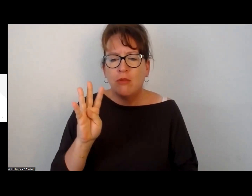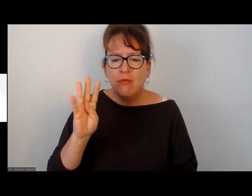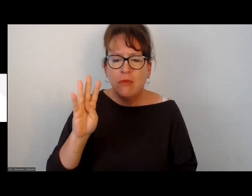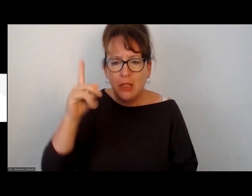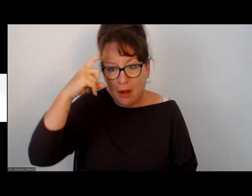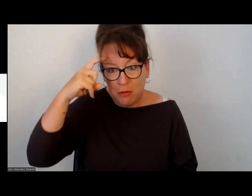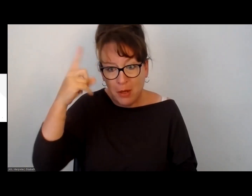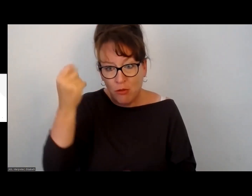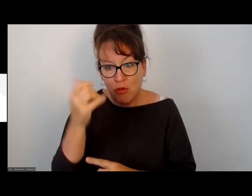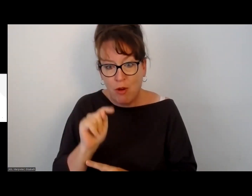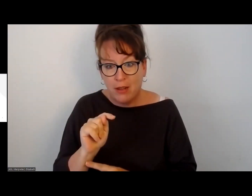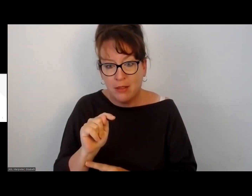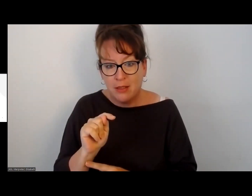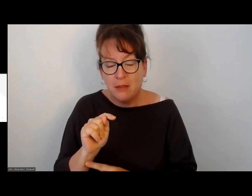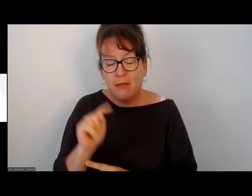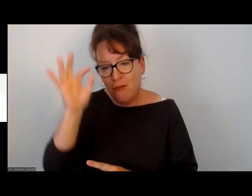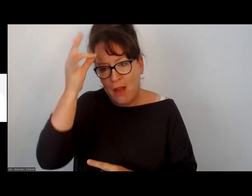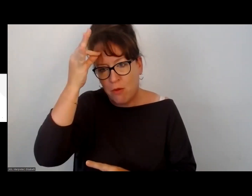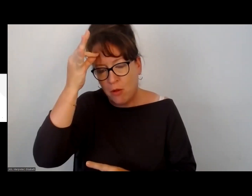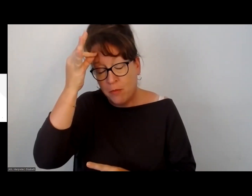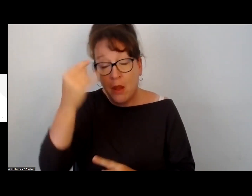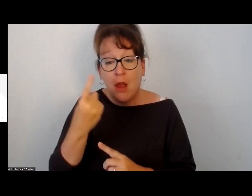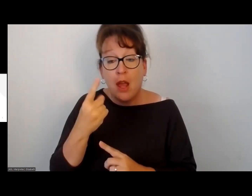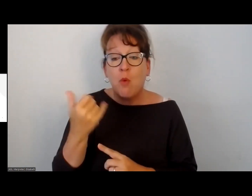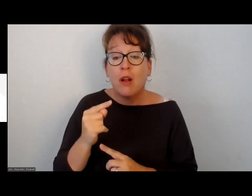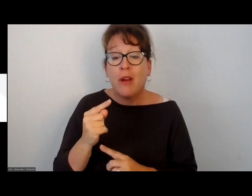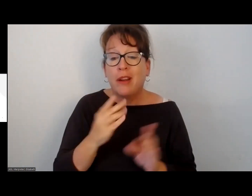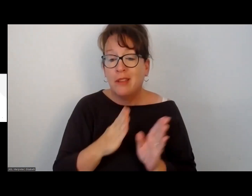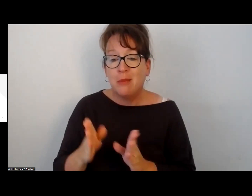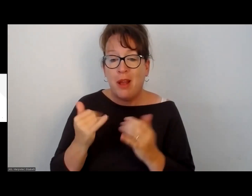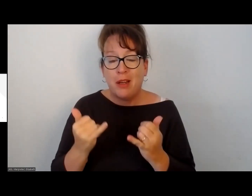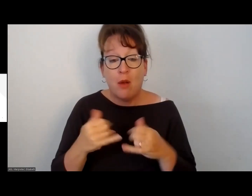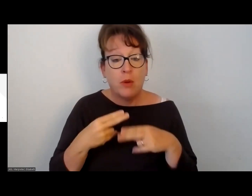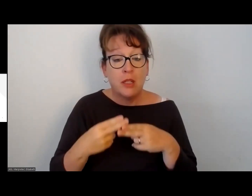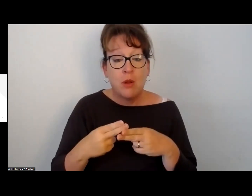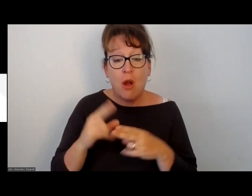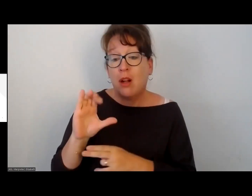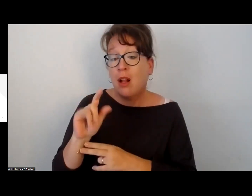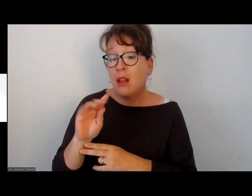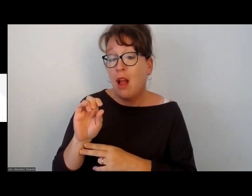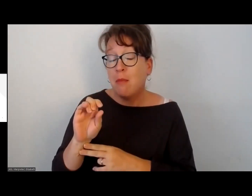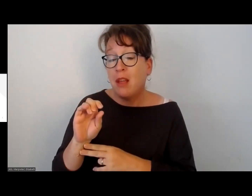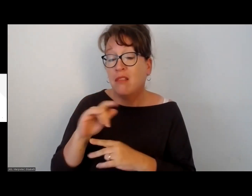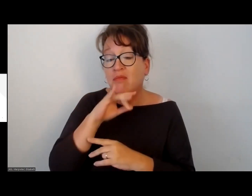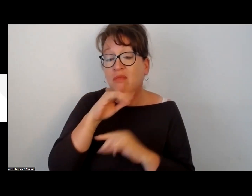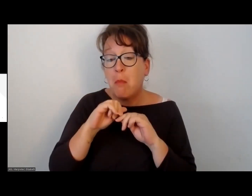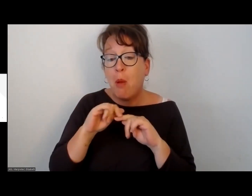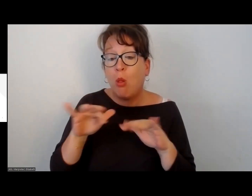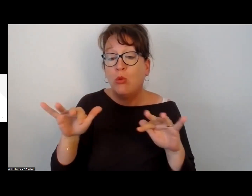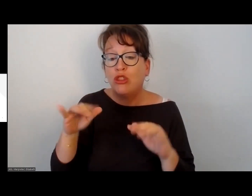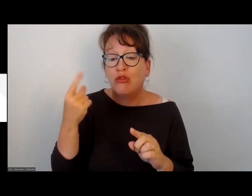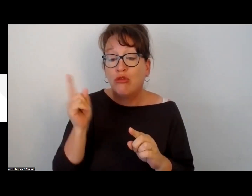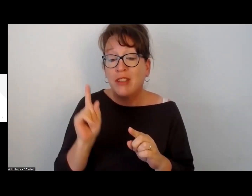grants is we are in the planning process right now, and it's called the Climate Pollution Reduction Grant. And so,